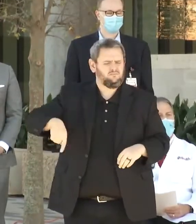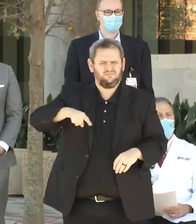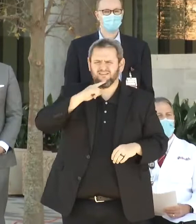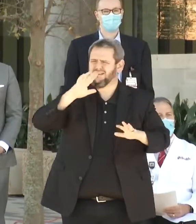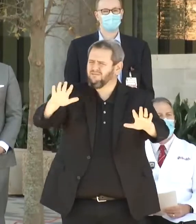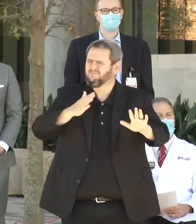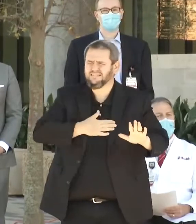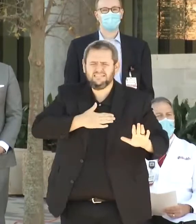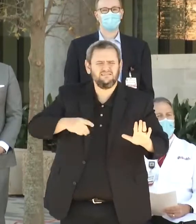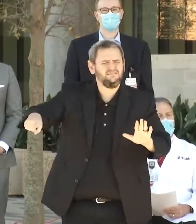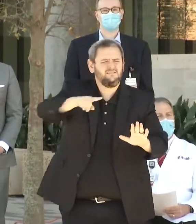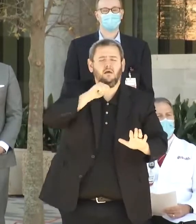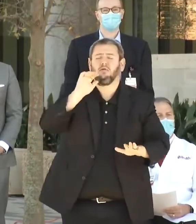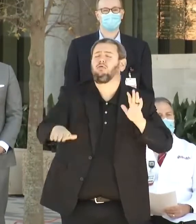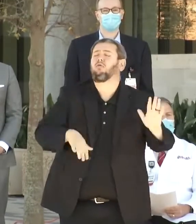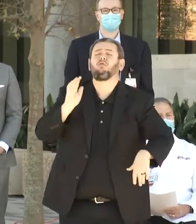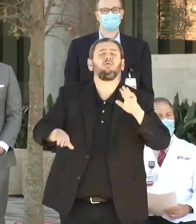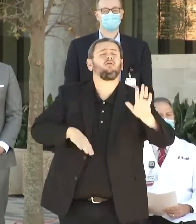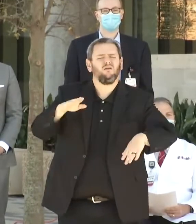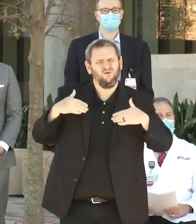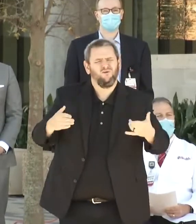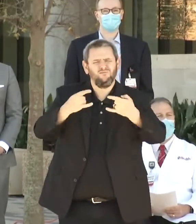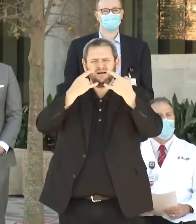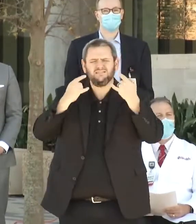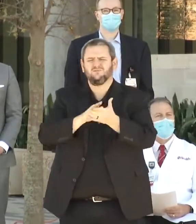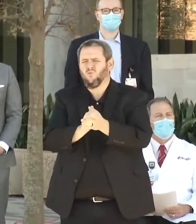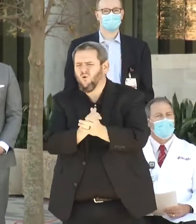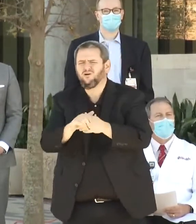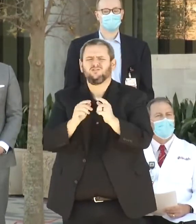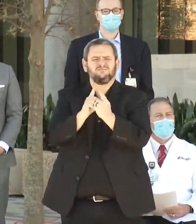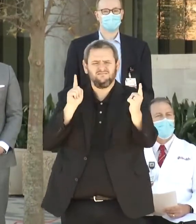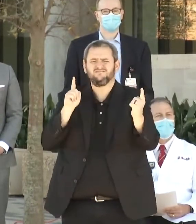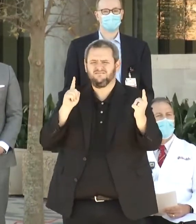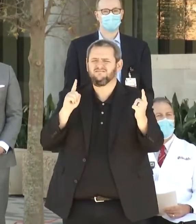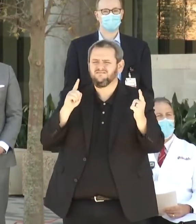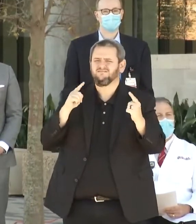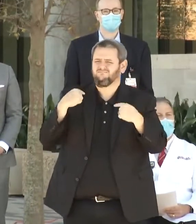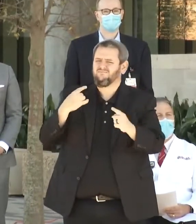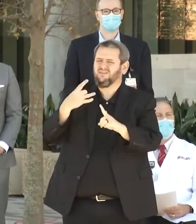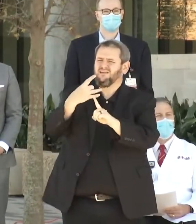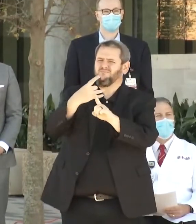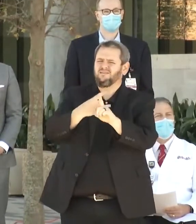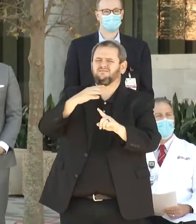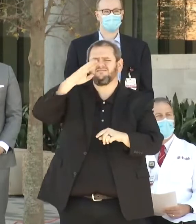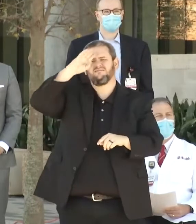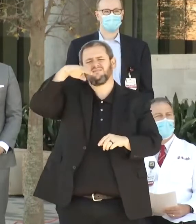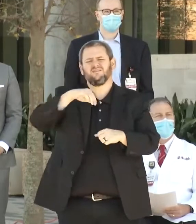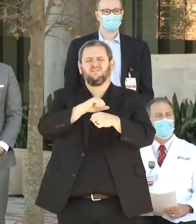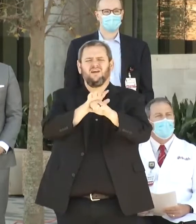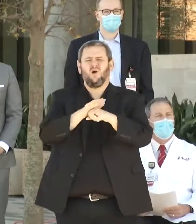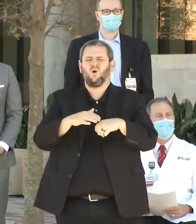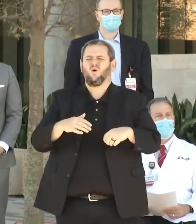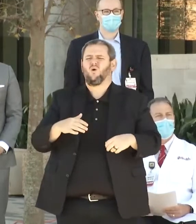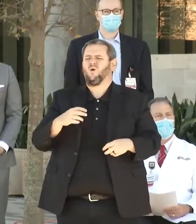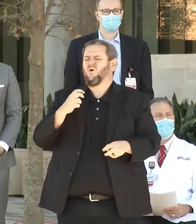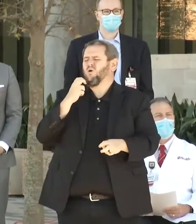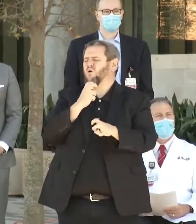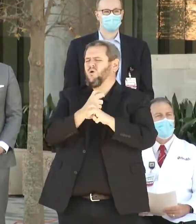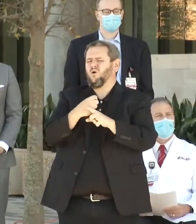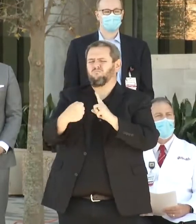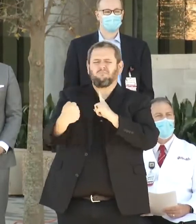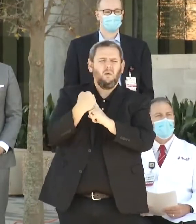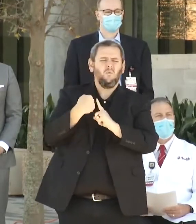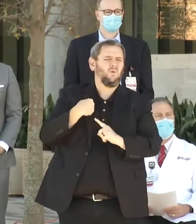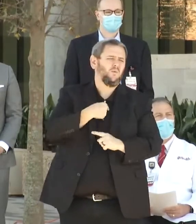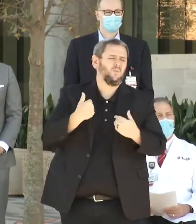pandemic, and we know COVID-19 has been challenging for our people, our medical professionals, and our state.